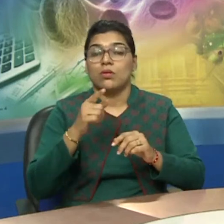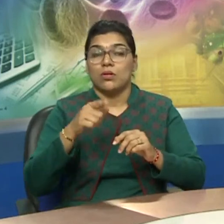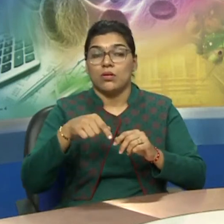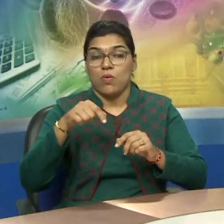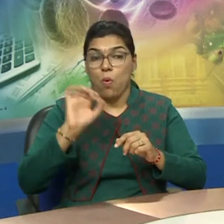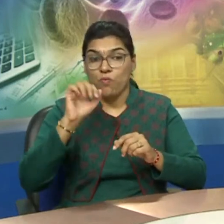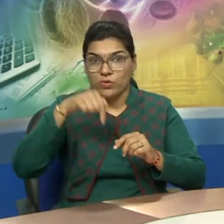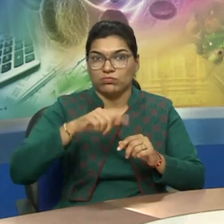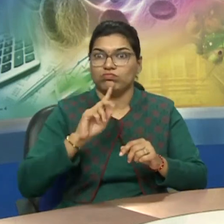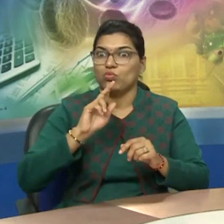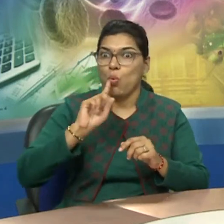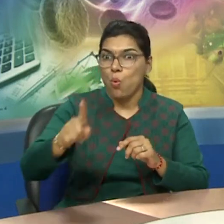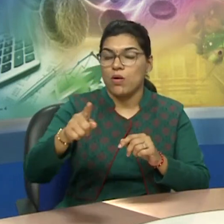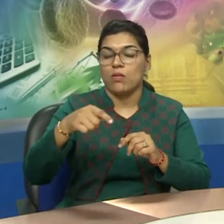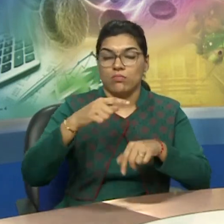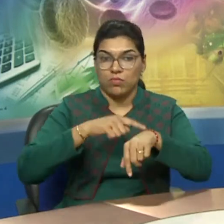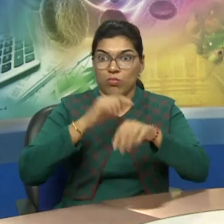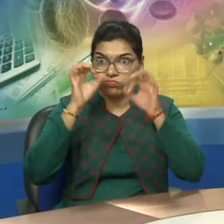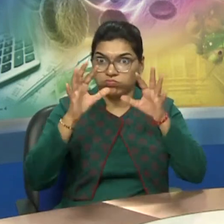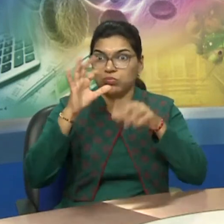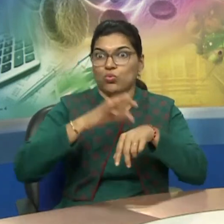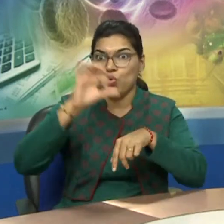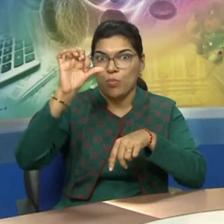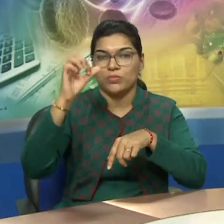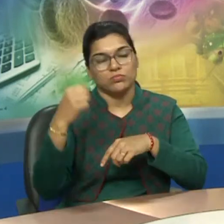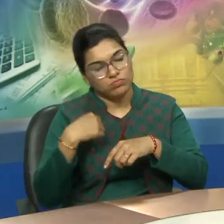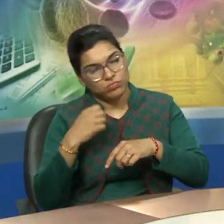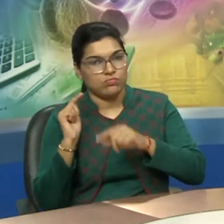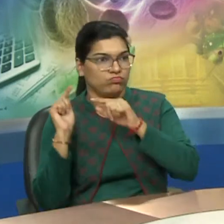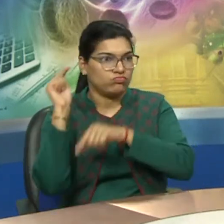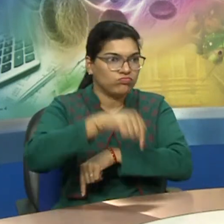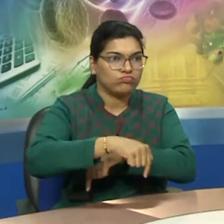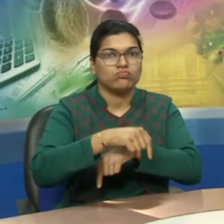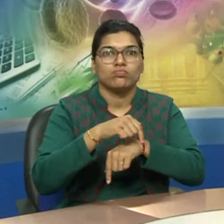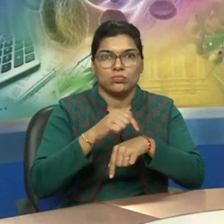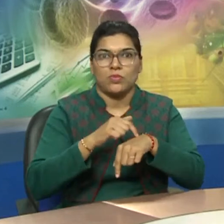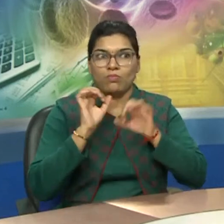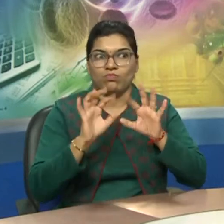Punctuality means to do something on time.